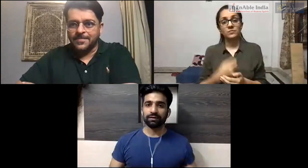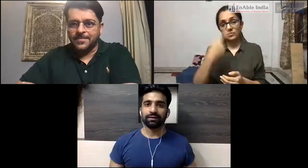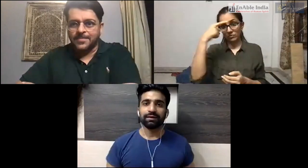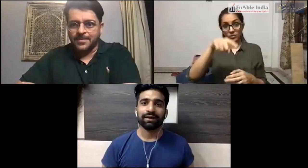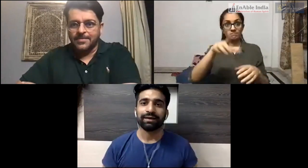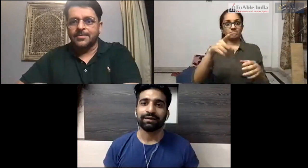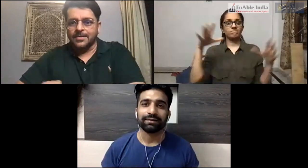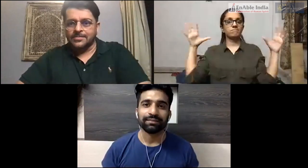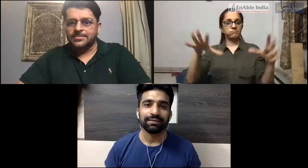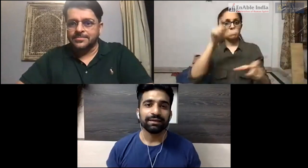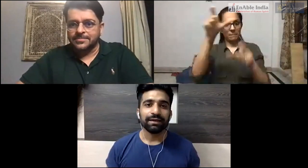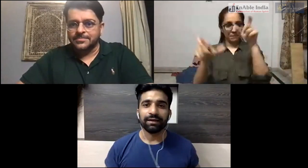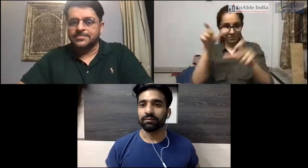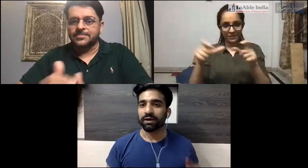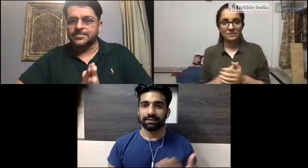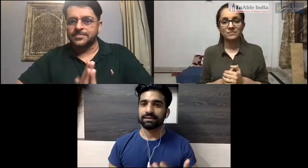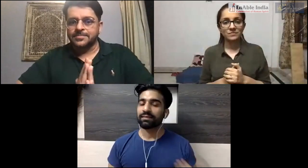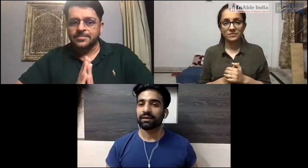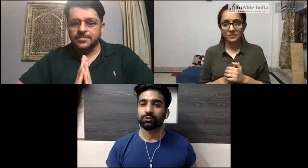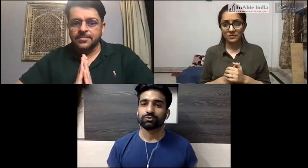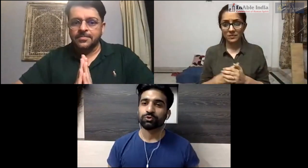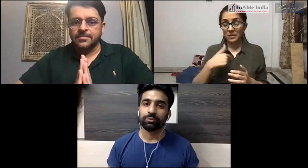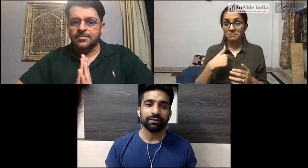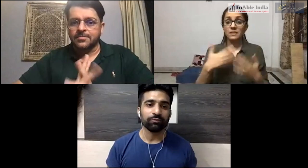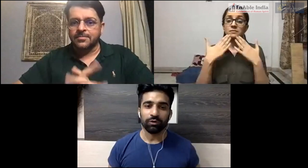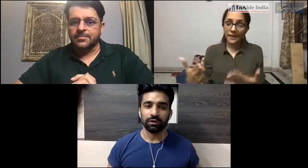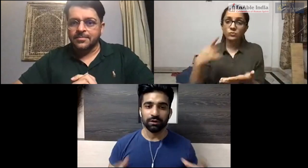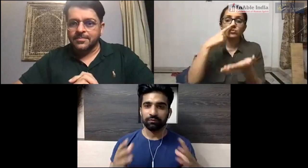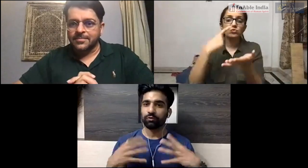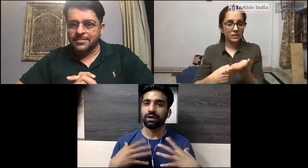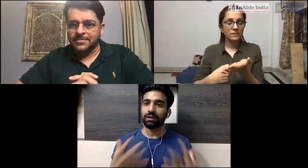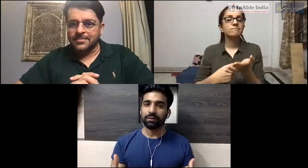together, and my extended thank you to Surbi